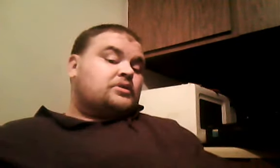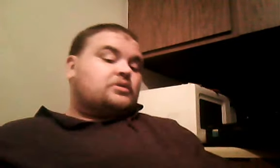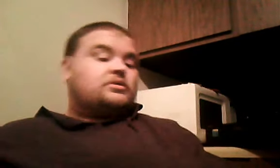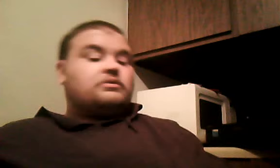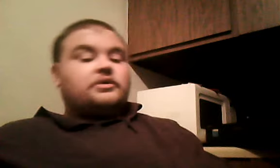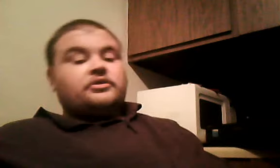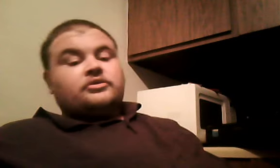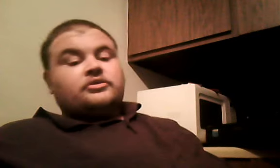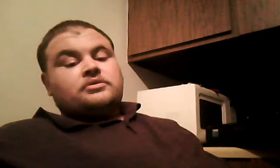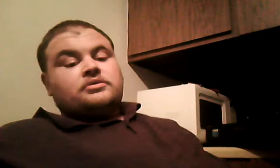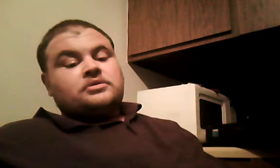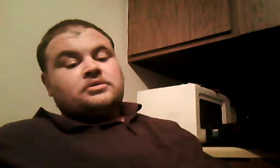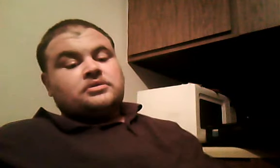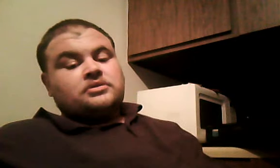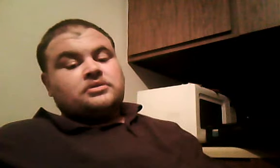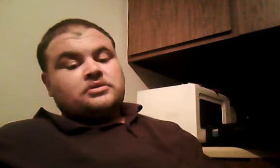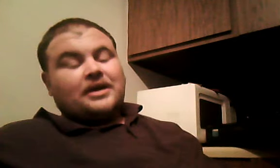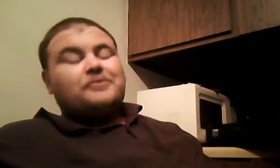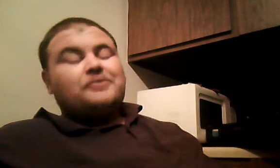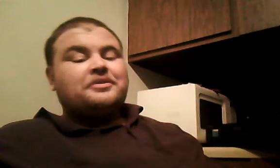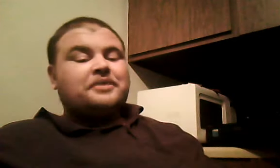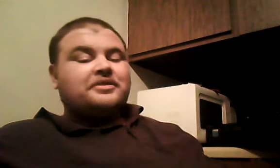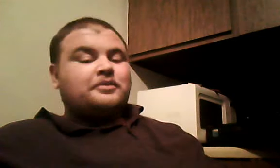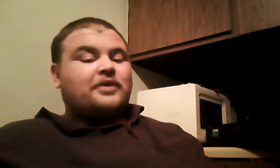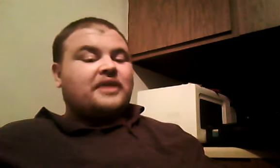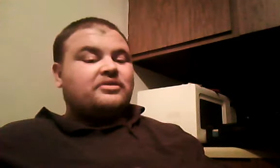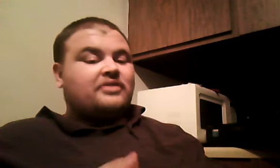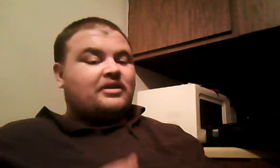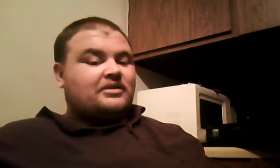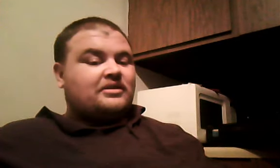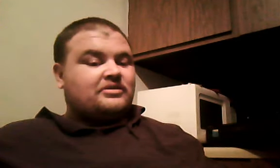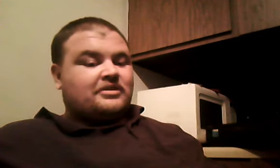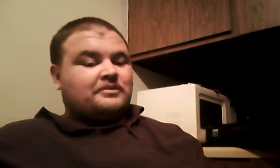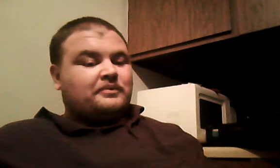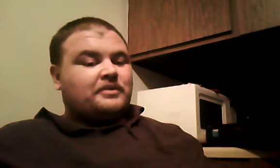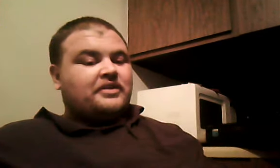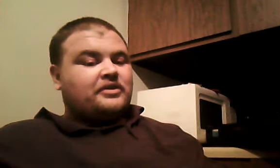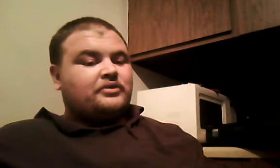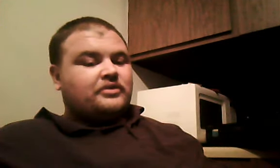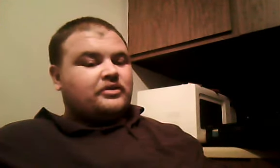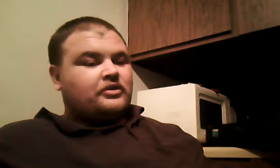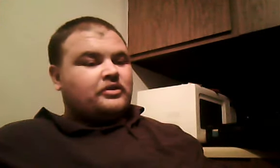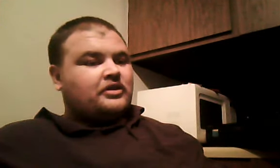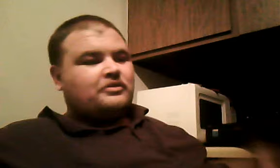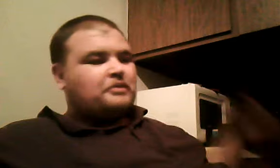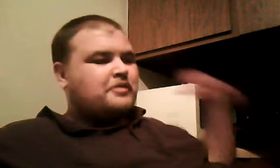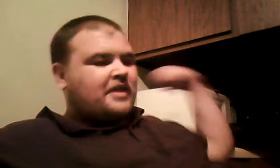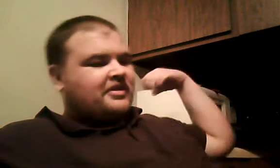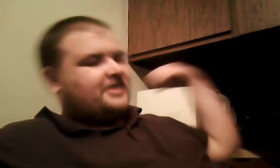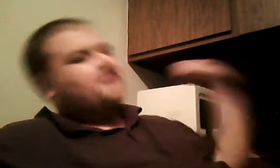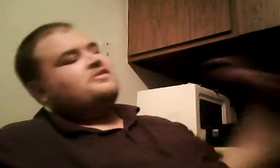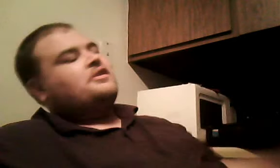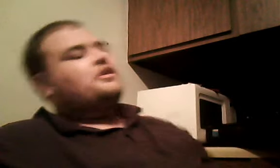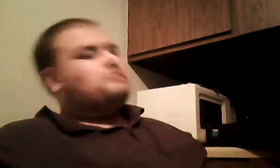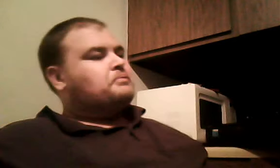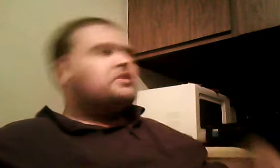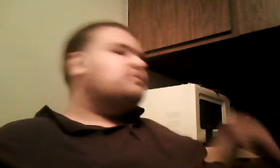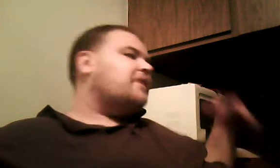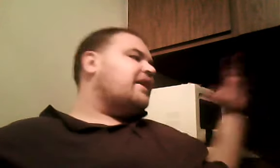What are going to do? Like, I want to see him bring us more X Stars. Like they used to do. Like, bring back the X Cup. Bring back,